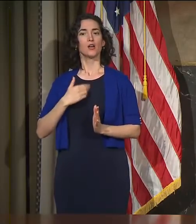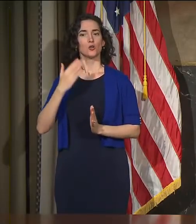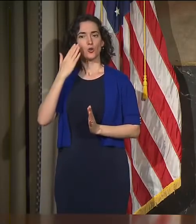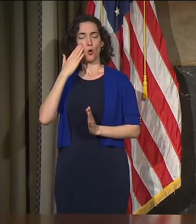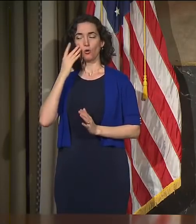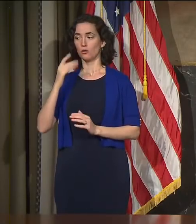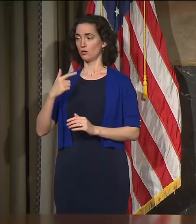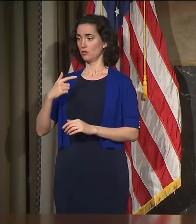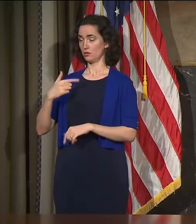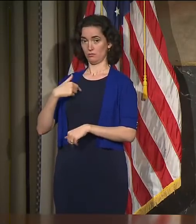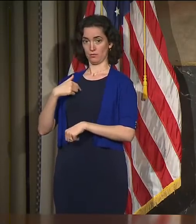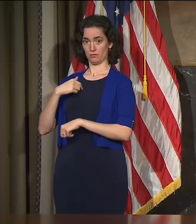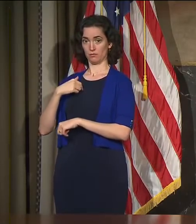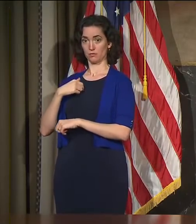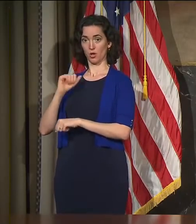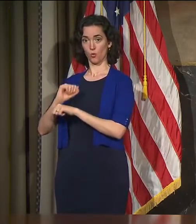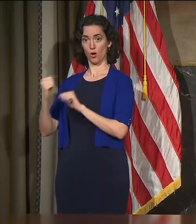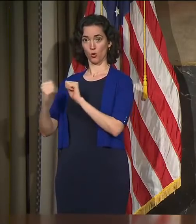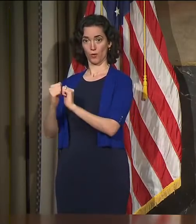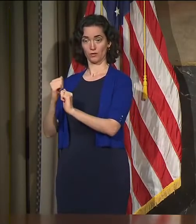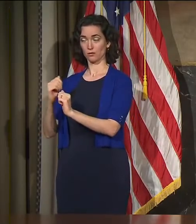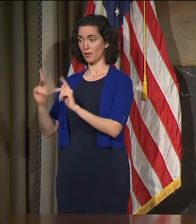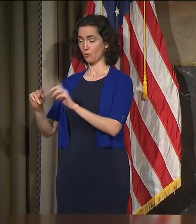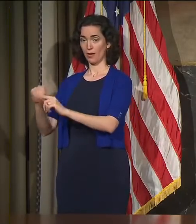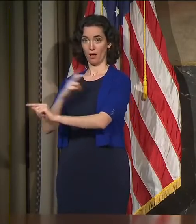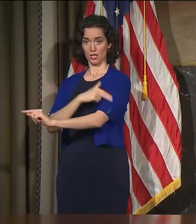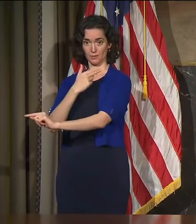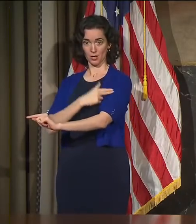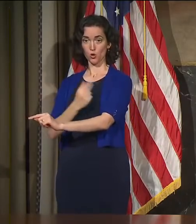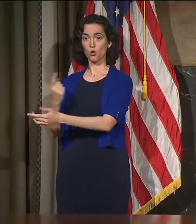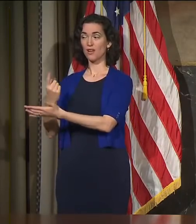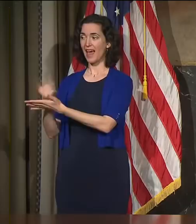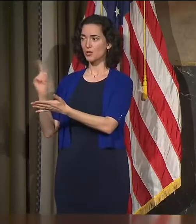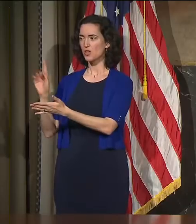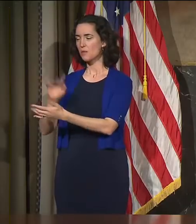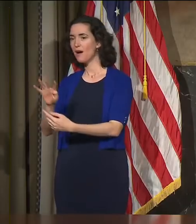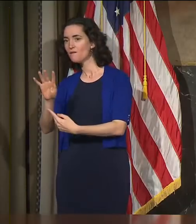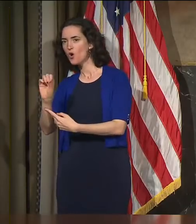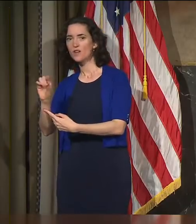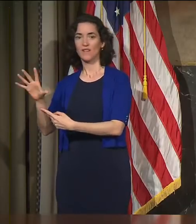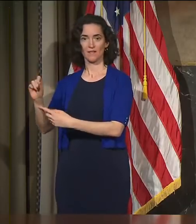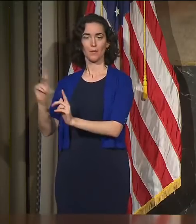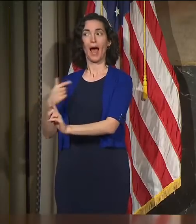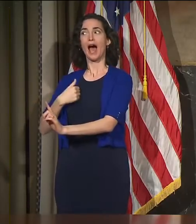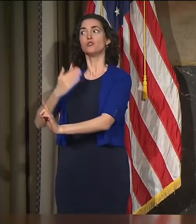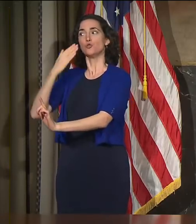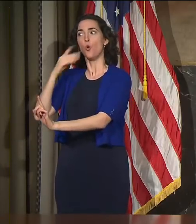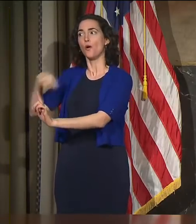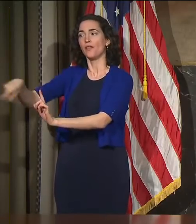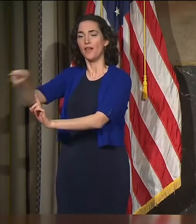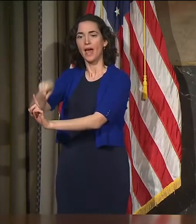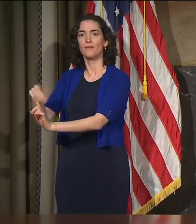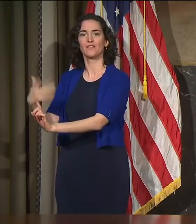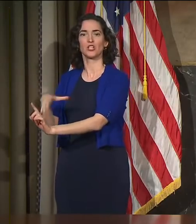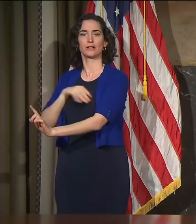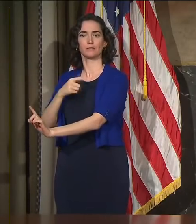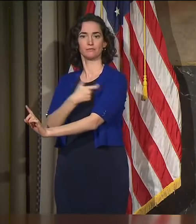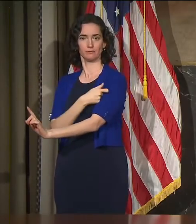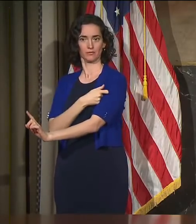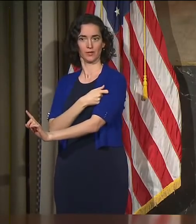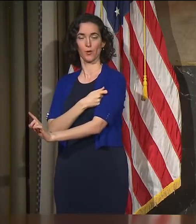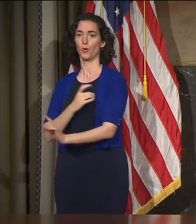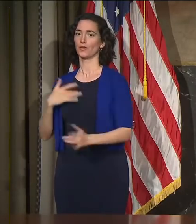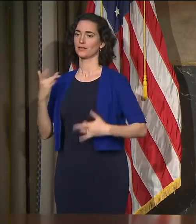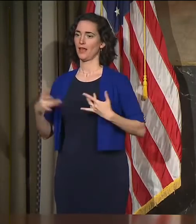in the hospital that have gotten the vaccine last week. And that, to me, that's really exciting. The challenge, and